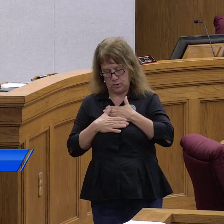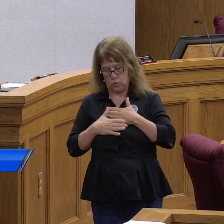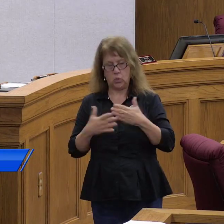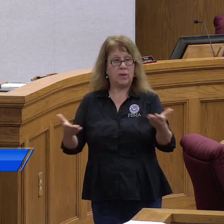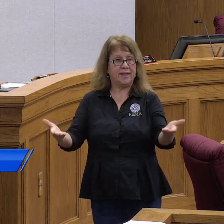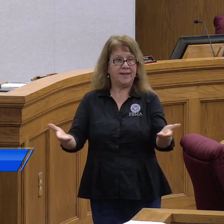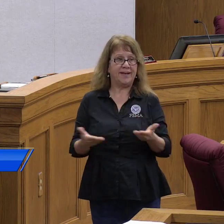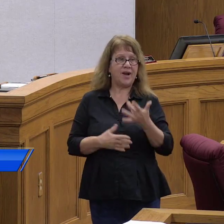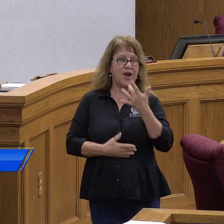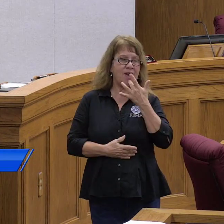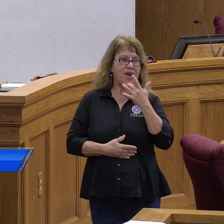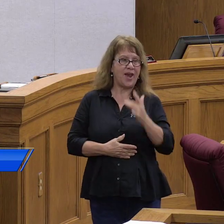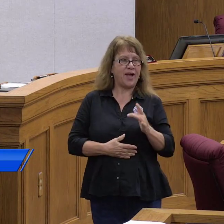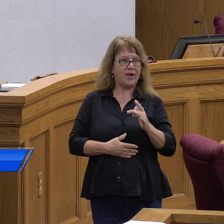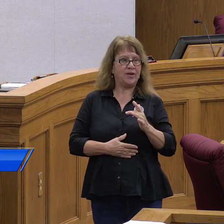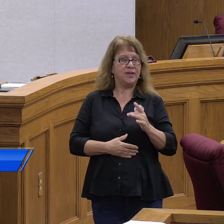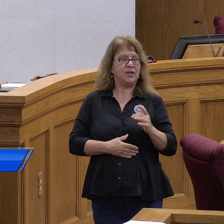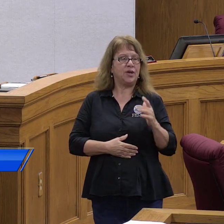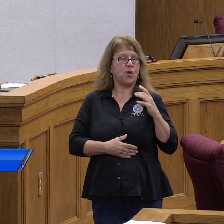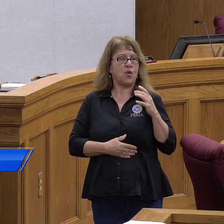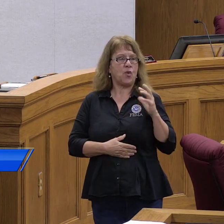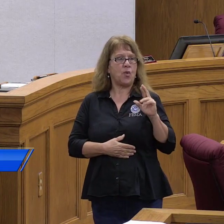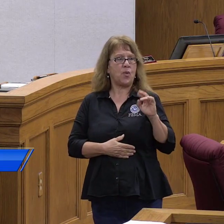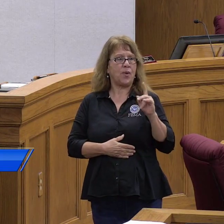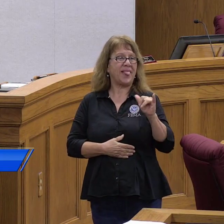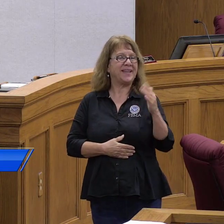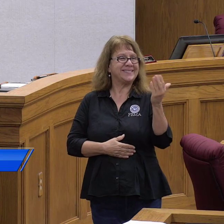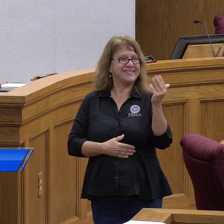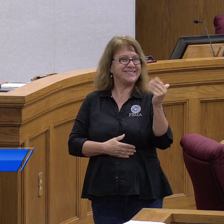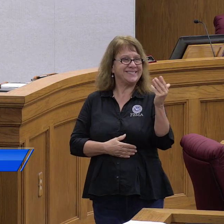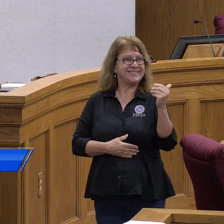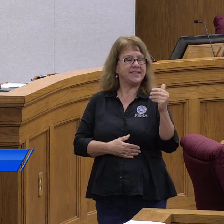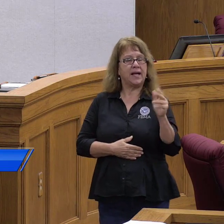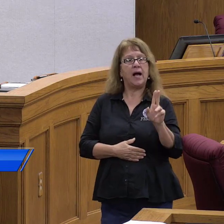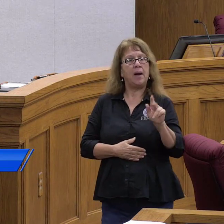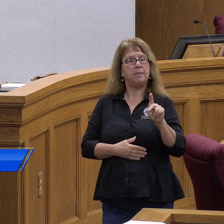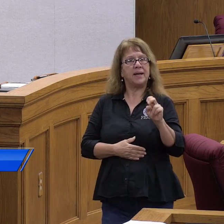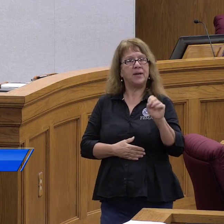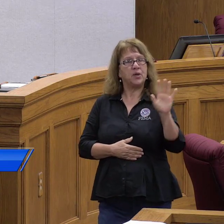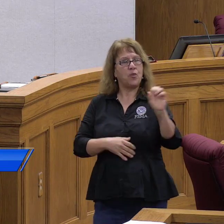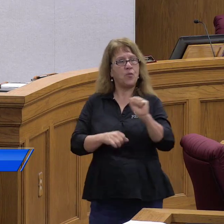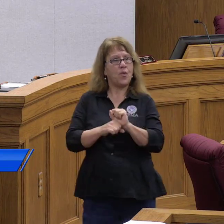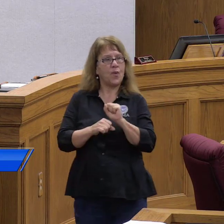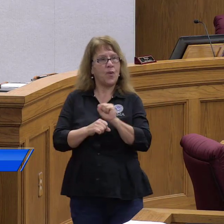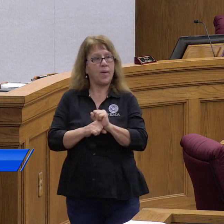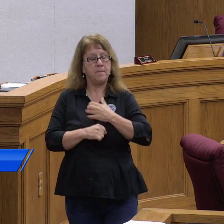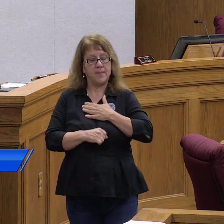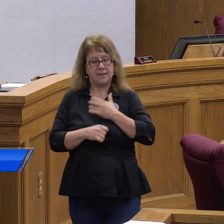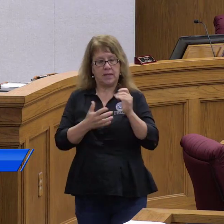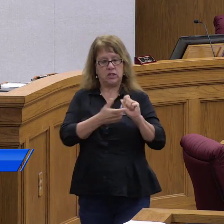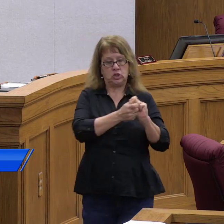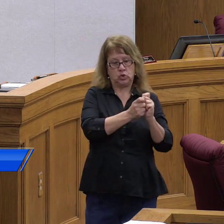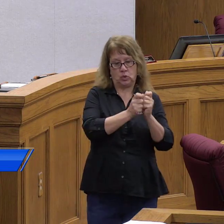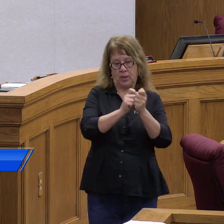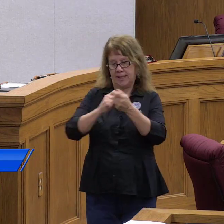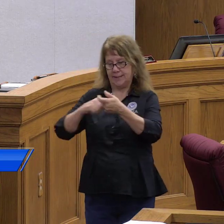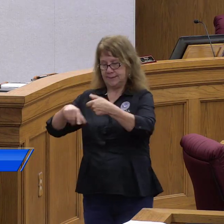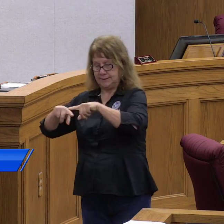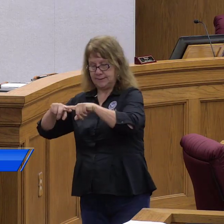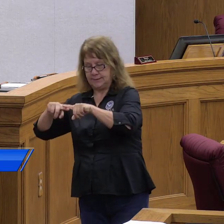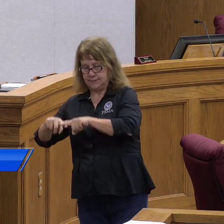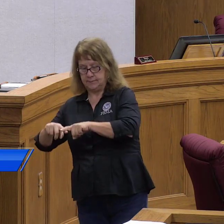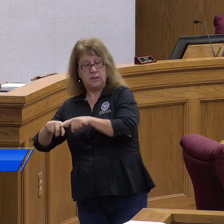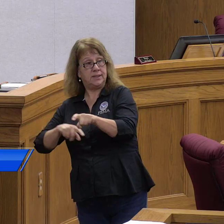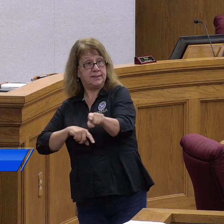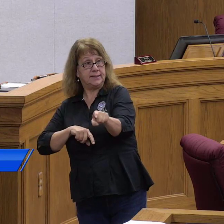lucky enough to have Colonel Riley today with the Guard. We'd ask him to come up and give an update on some of their efforts, which have transitioned based on the need. And